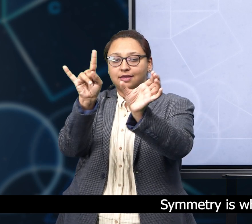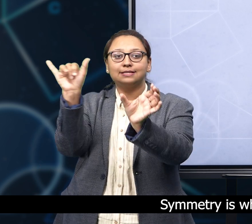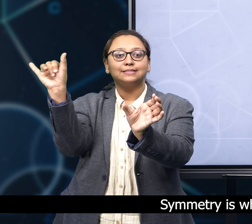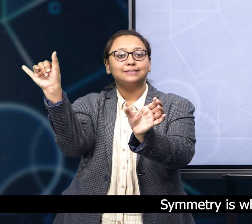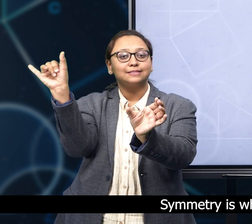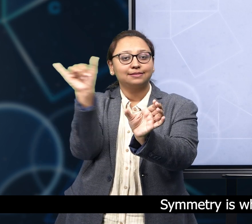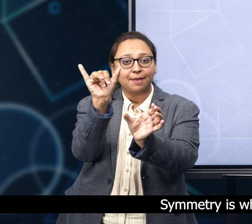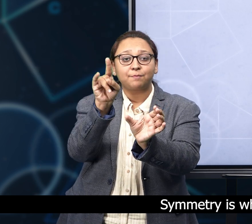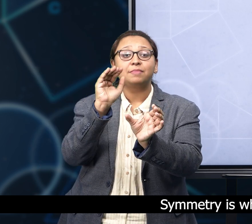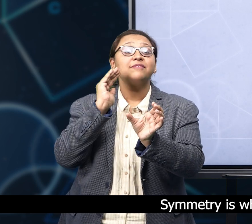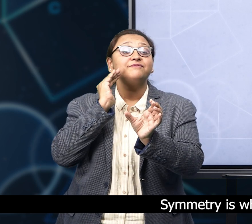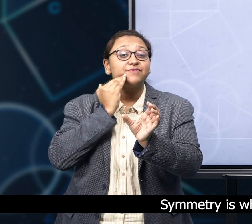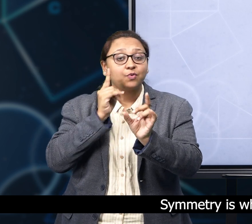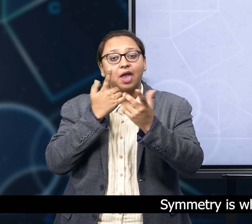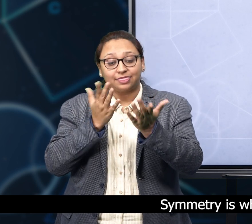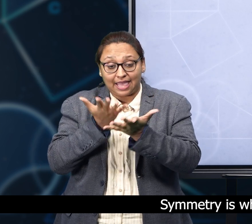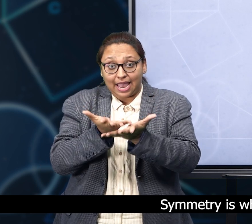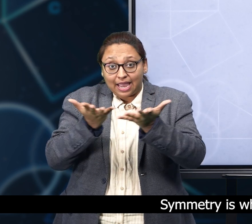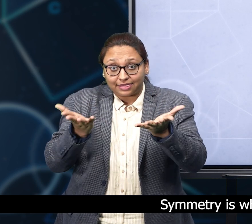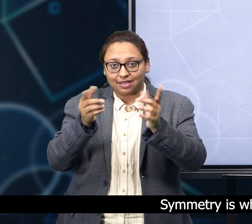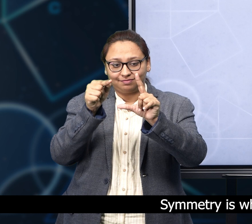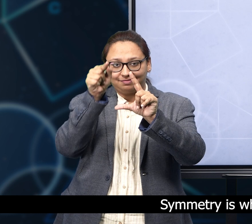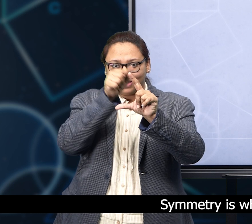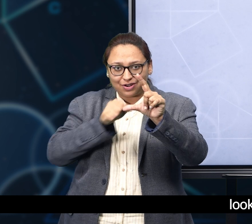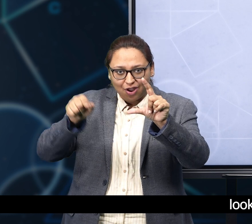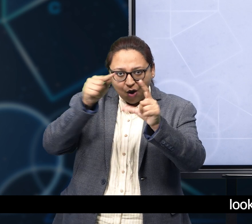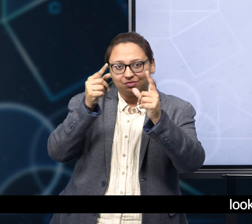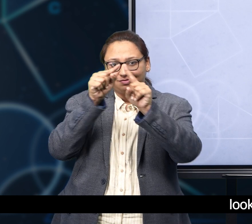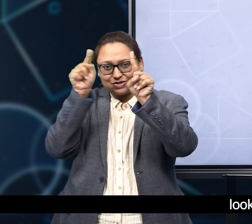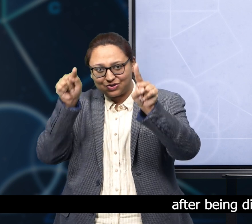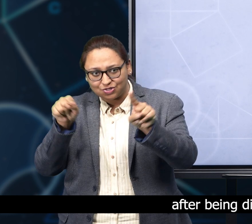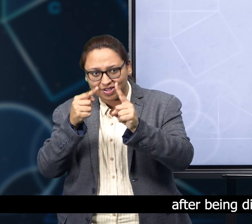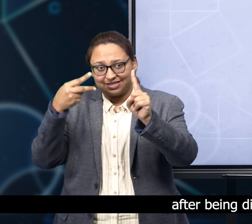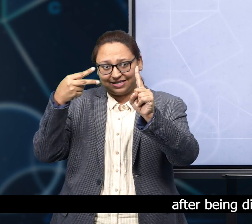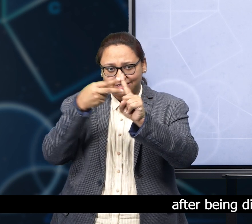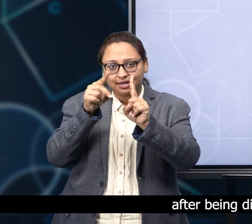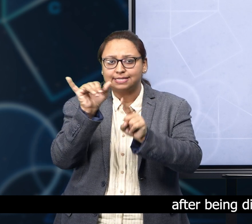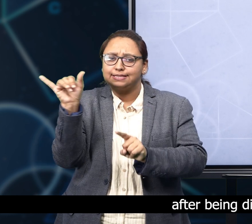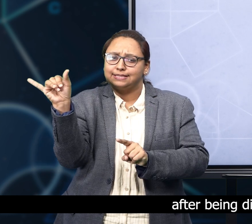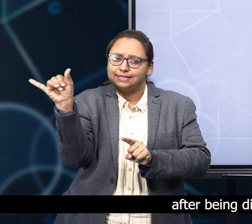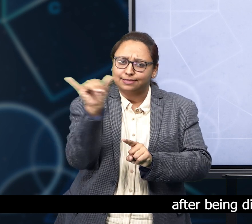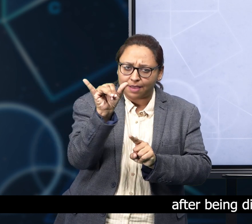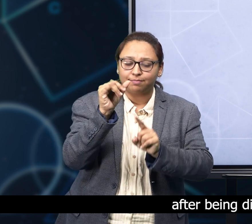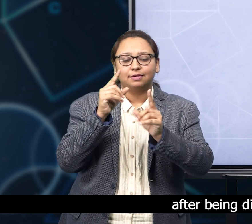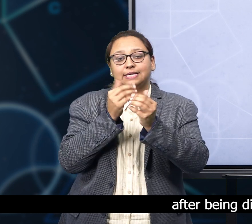Symmetry is when an object or shape looks the same after being divided into two